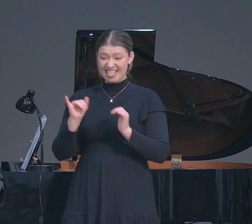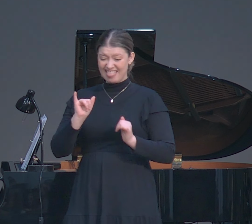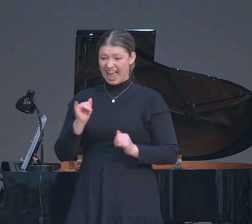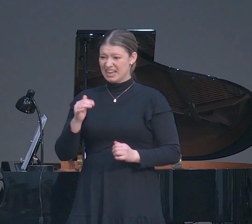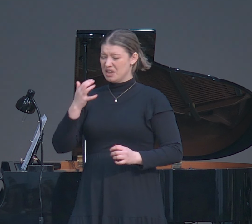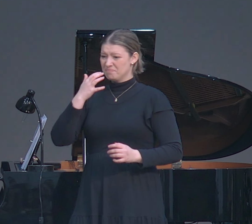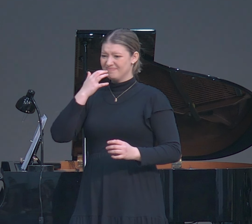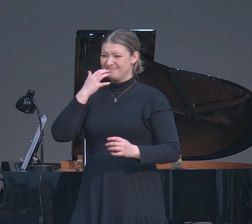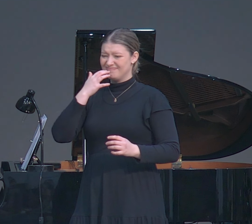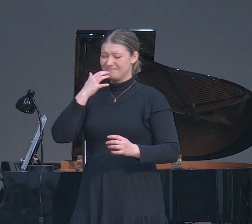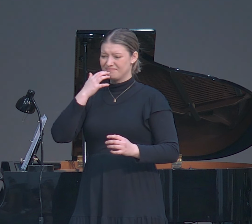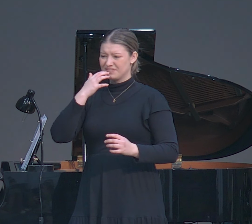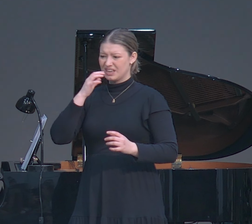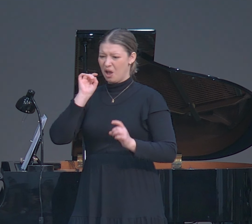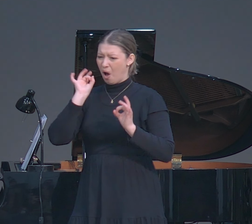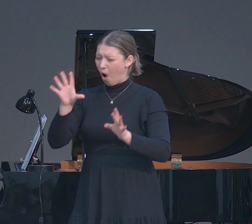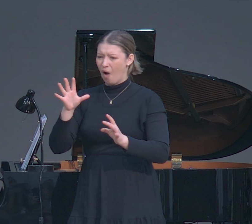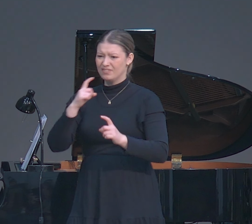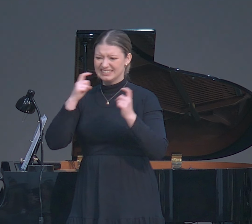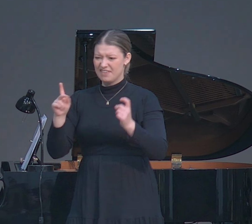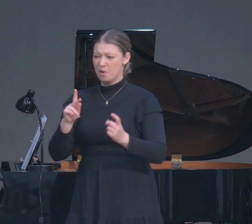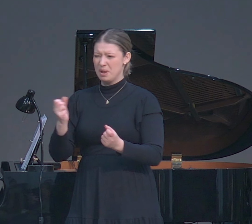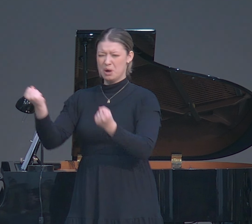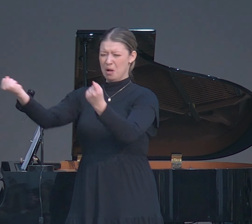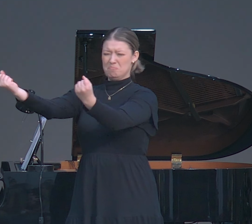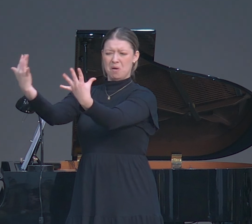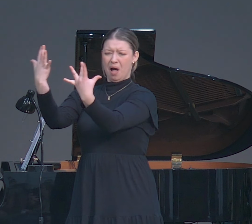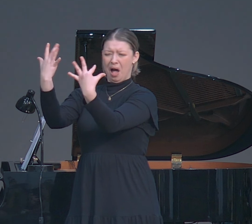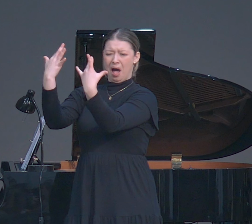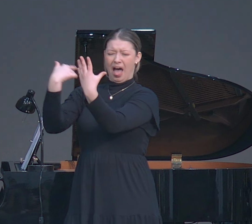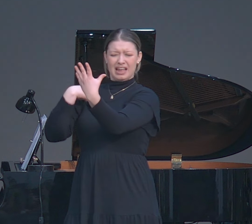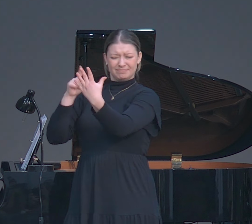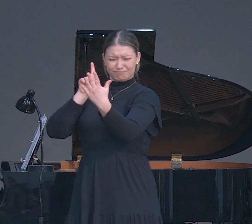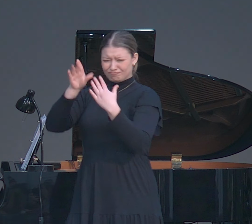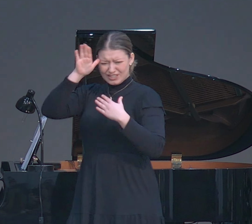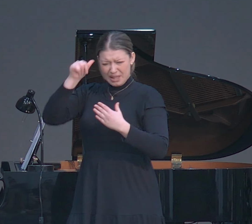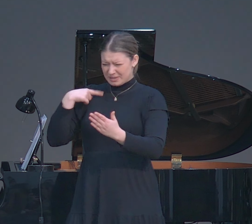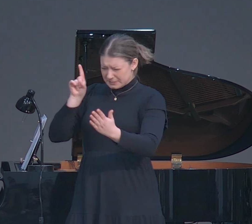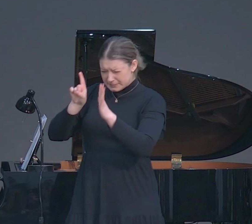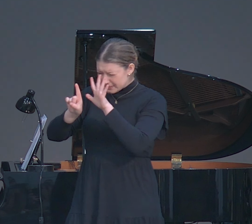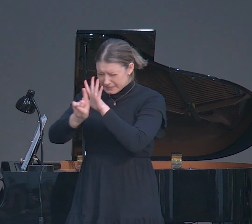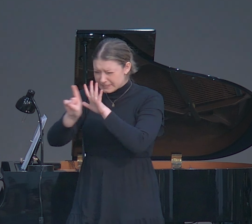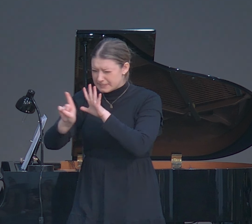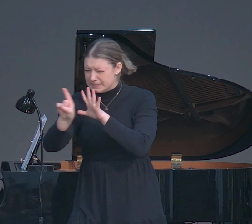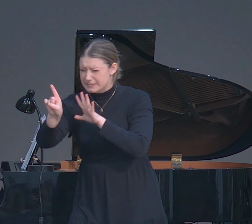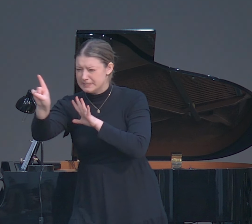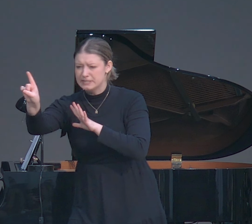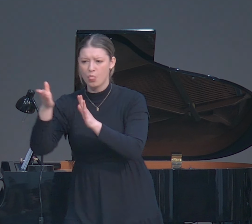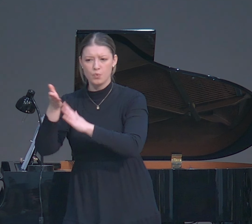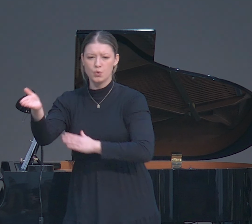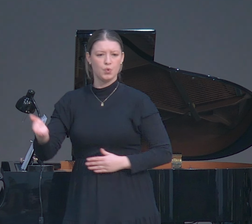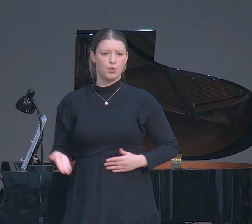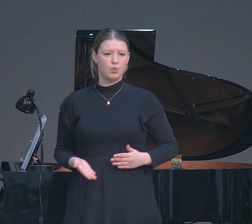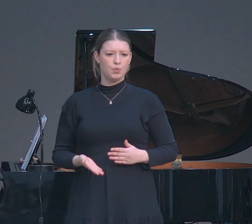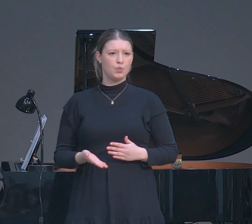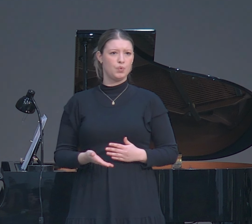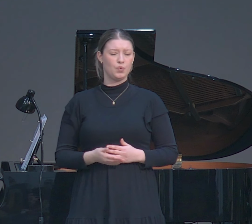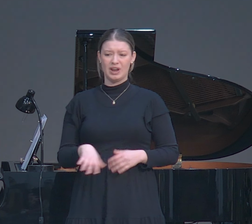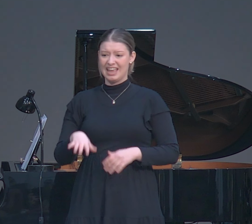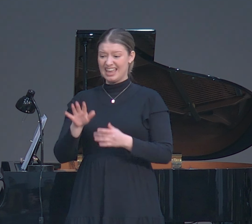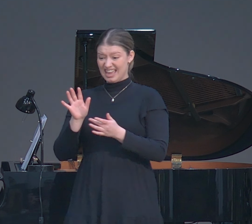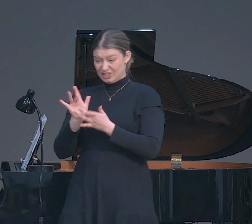upstream against a raging river of sinful, hell-bound souls. Jesus is